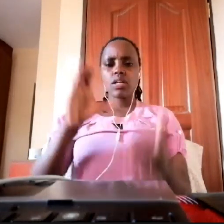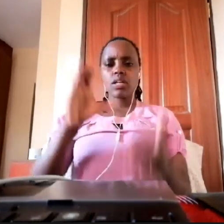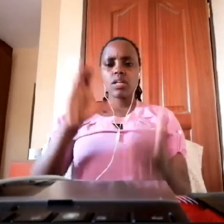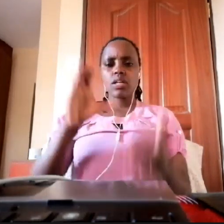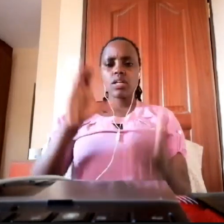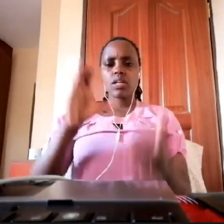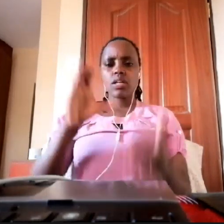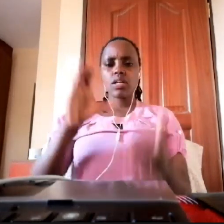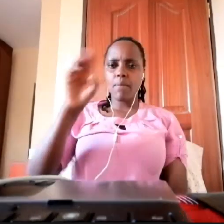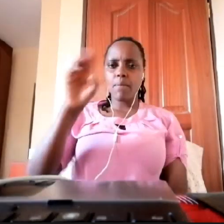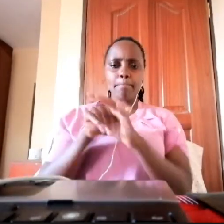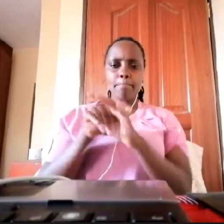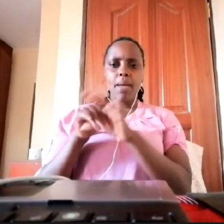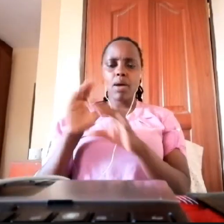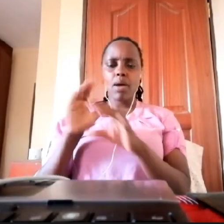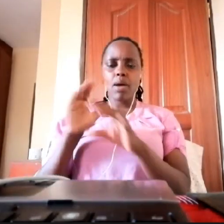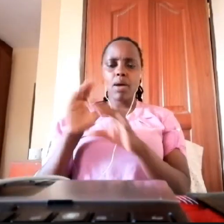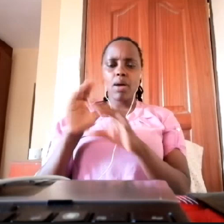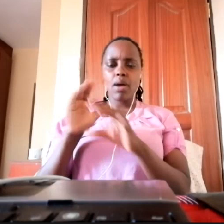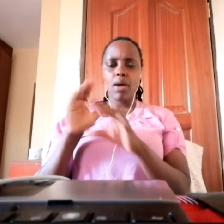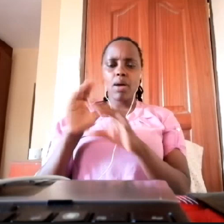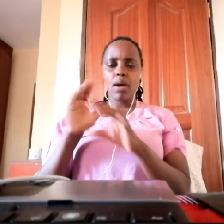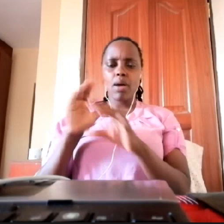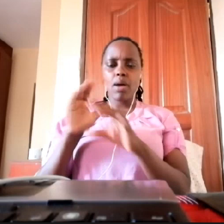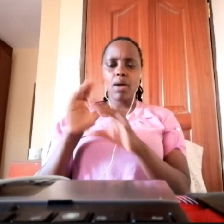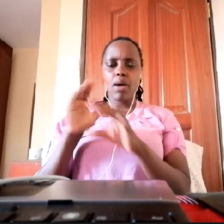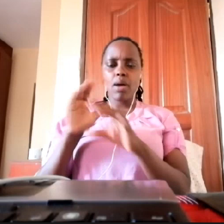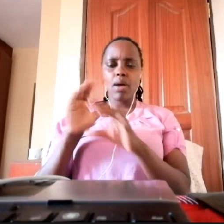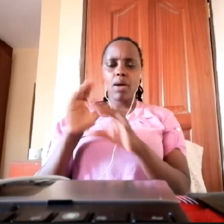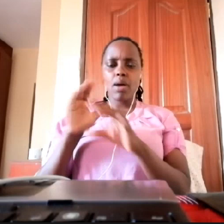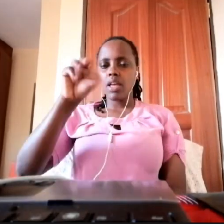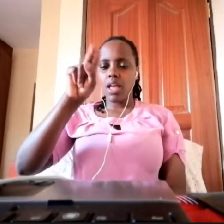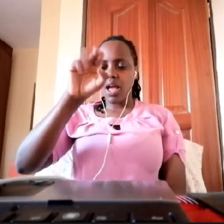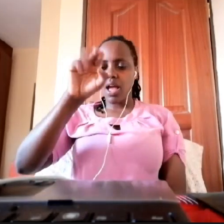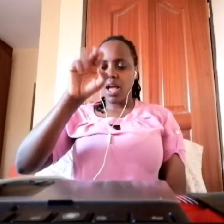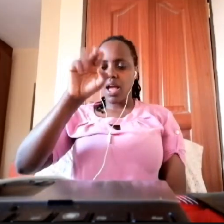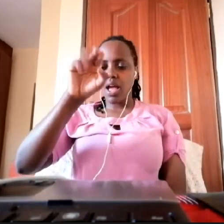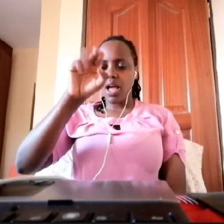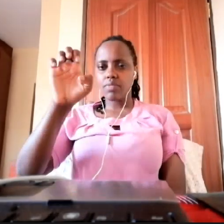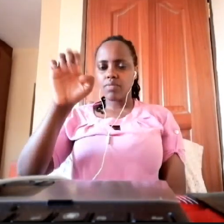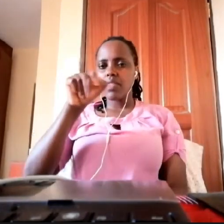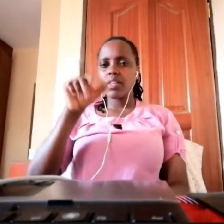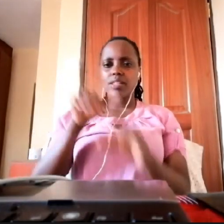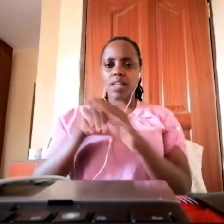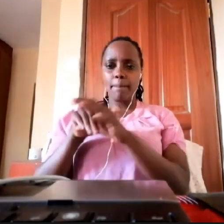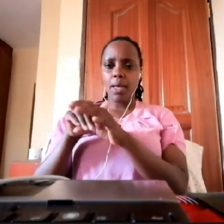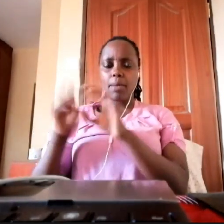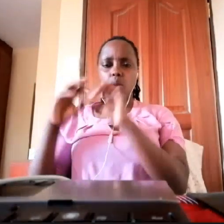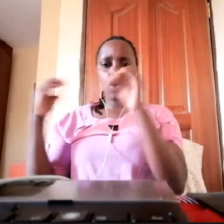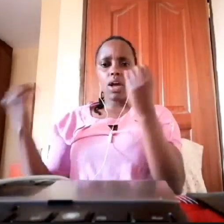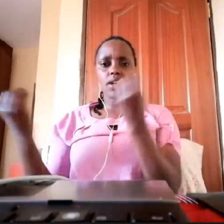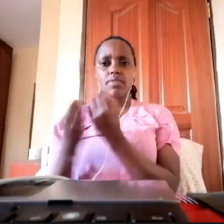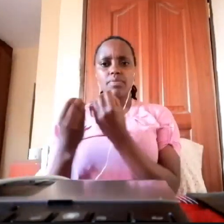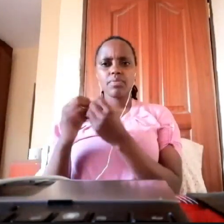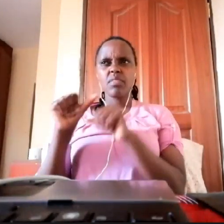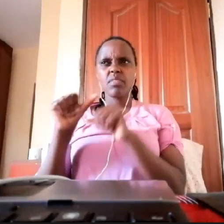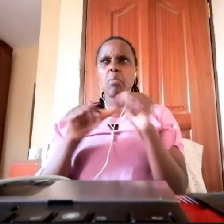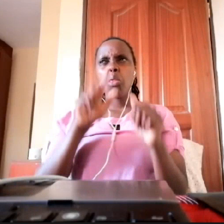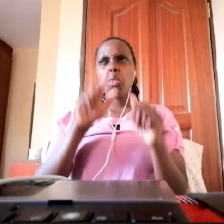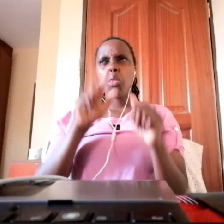we mean Child Protection Alliance member organizations. Child Protection Alliance is a member organization of about 35